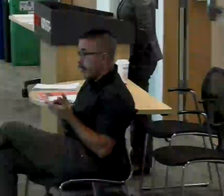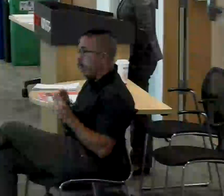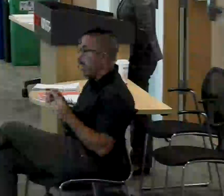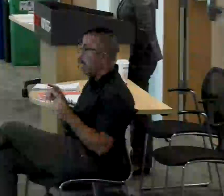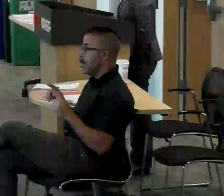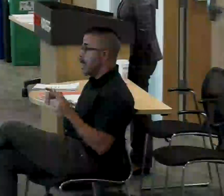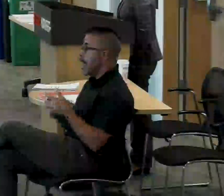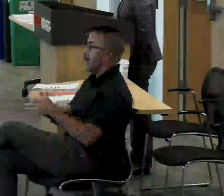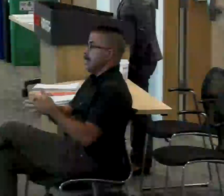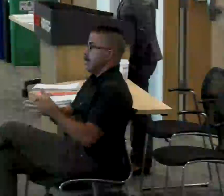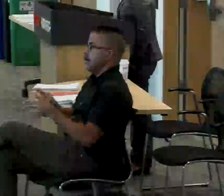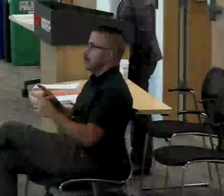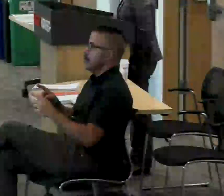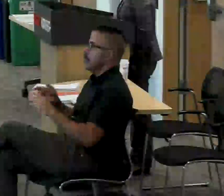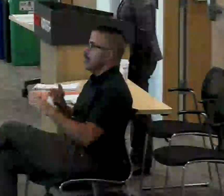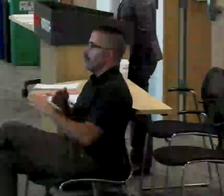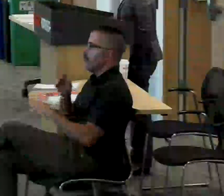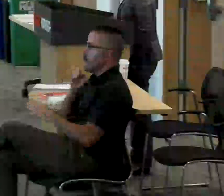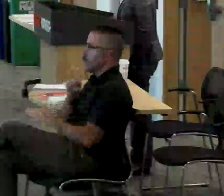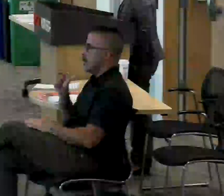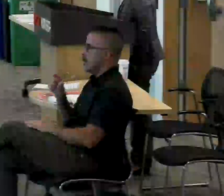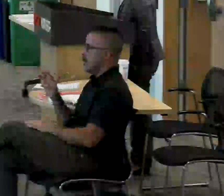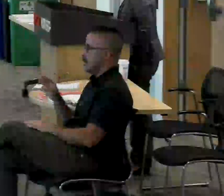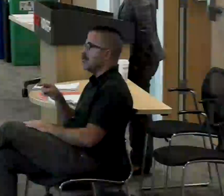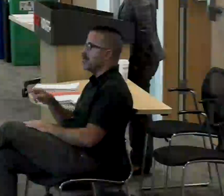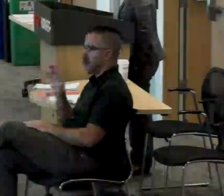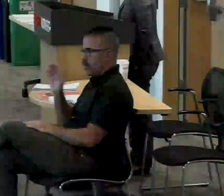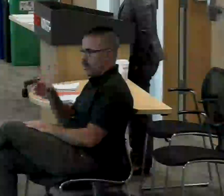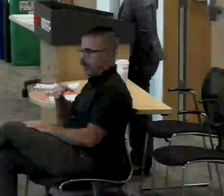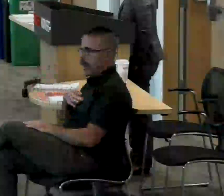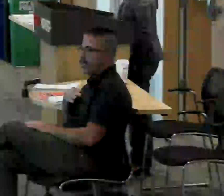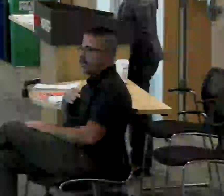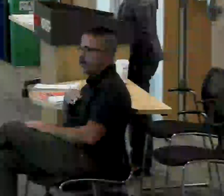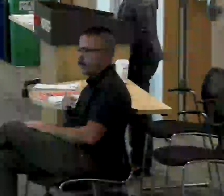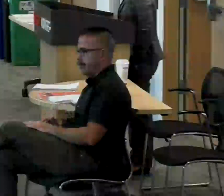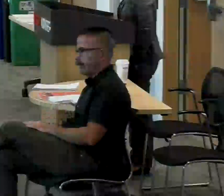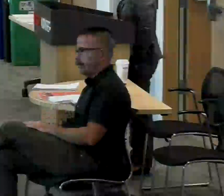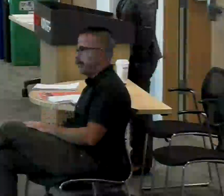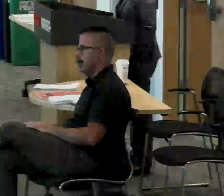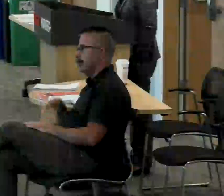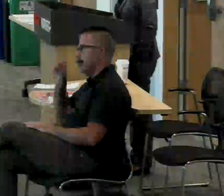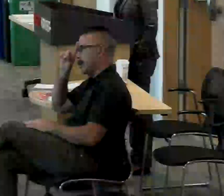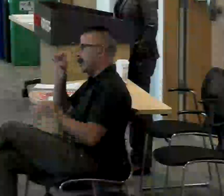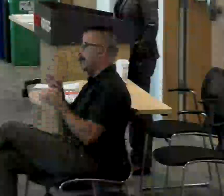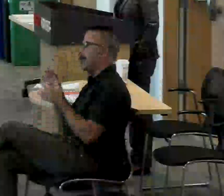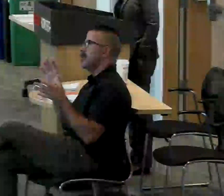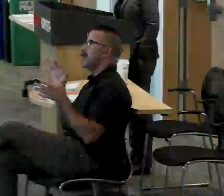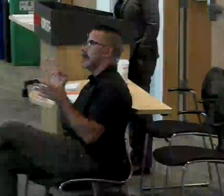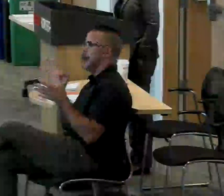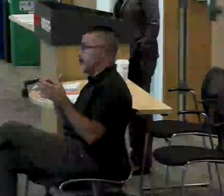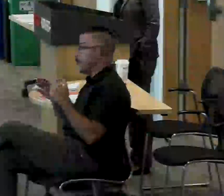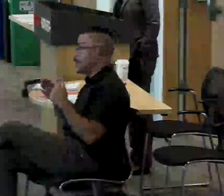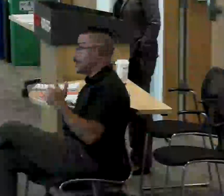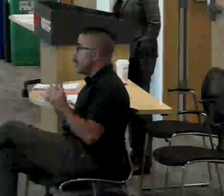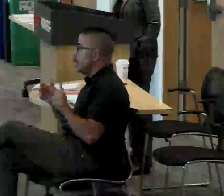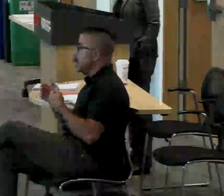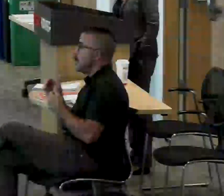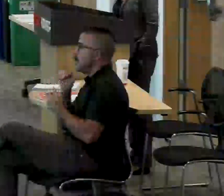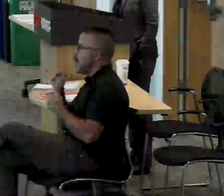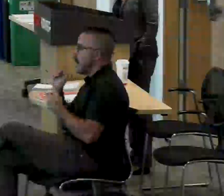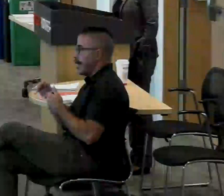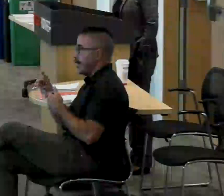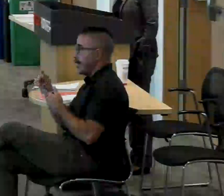before 26, she would be considered eligible. So it's not that the diagnosis came before